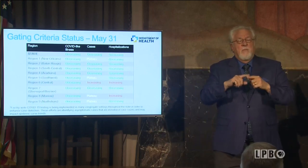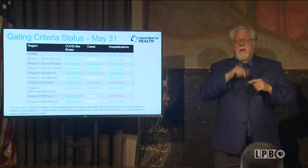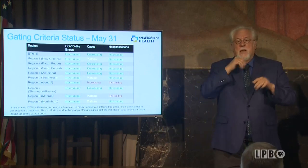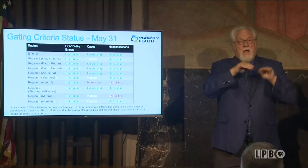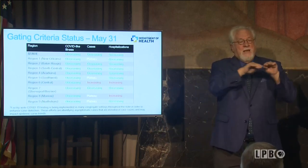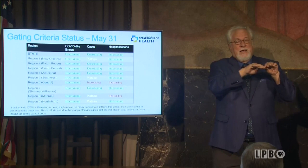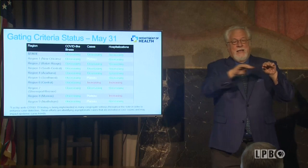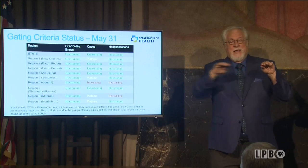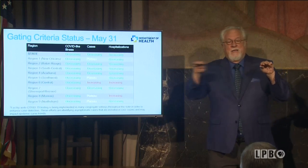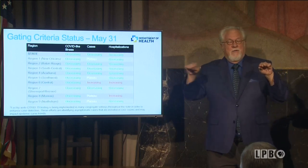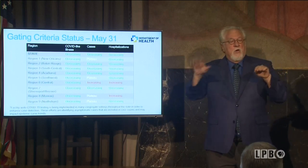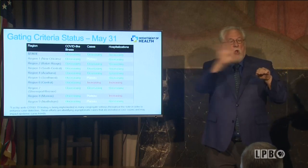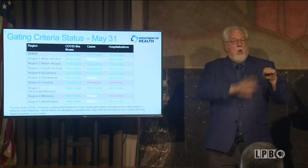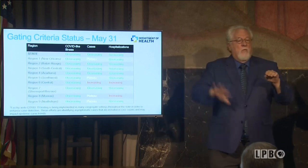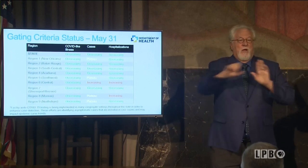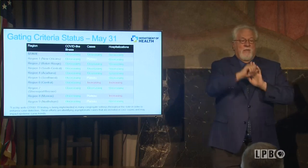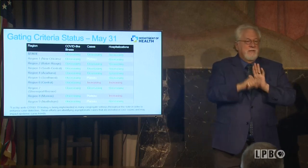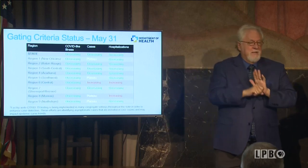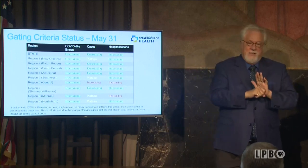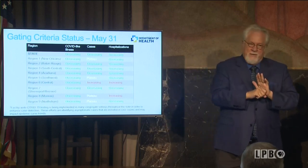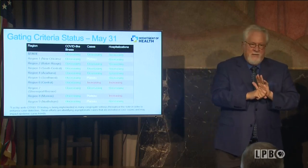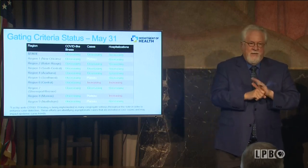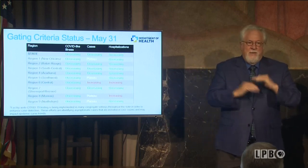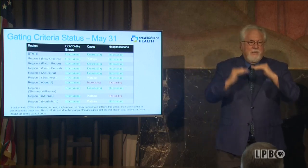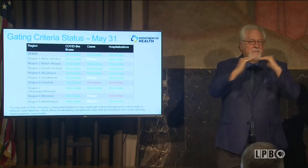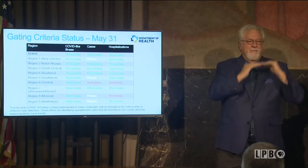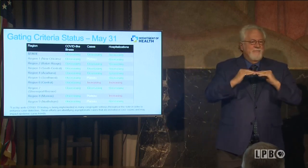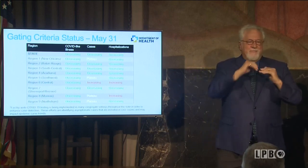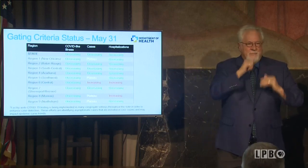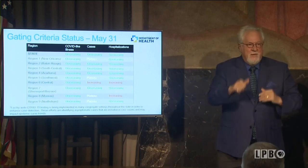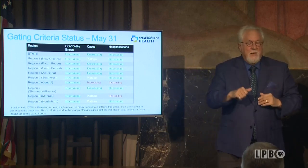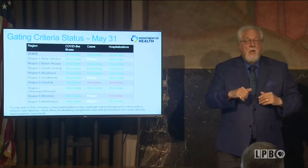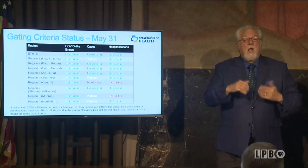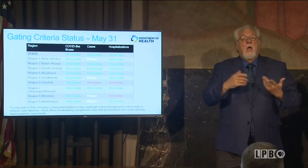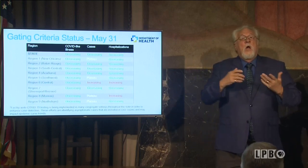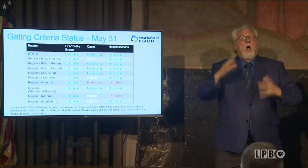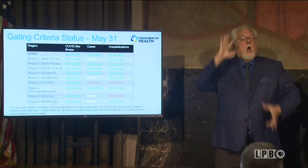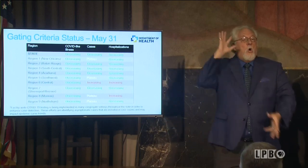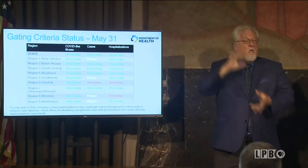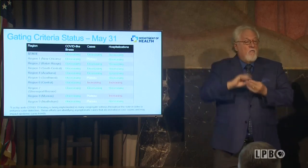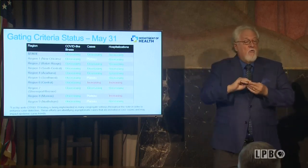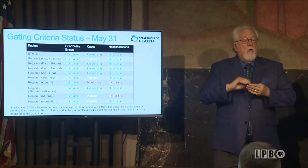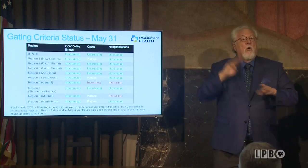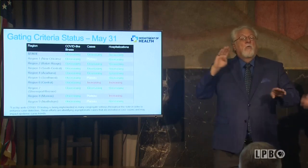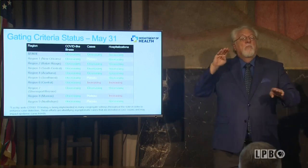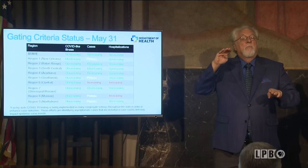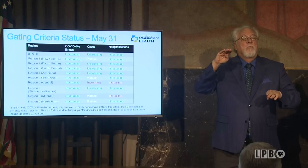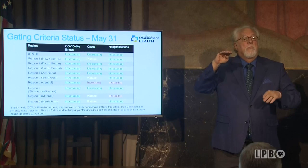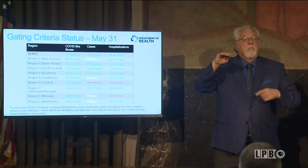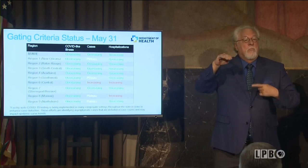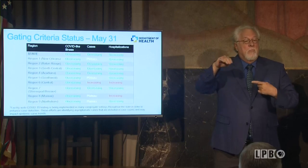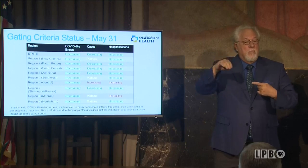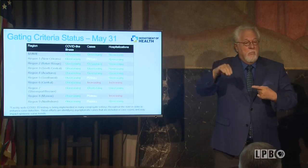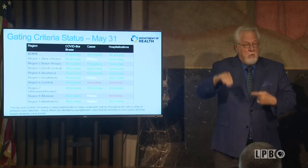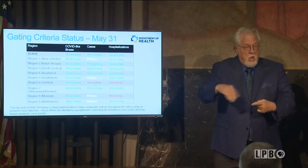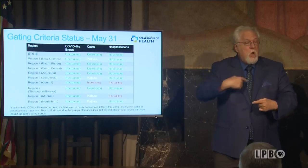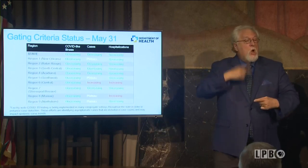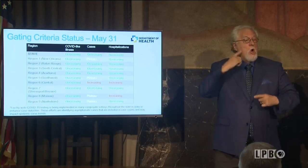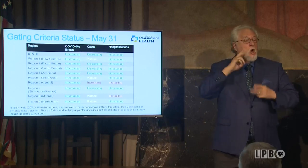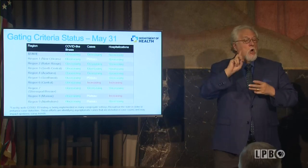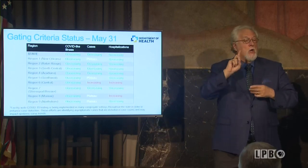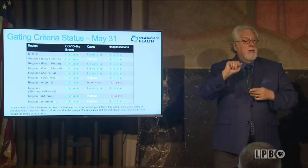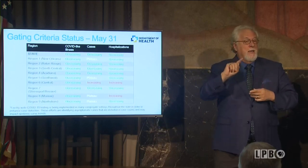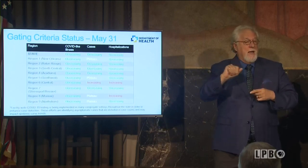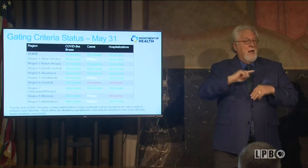state. While we do feel that overall the trajectory is of decreasing, and you heard the data about